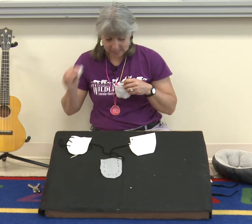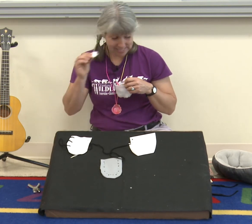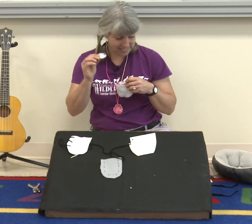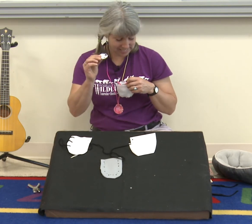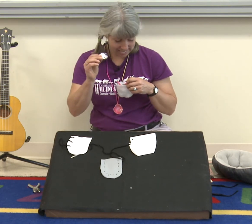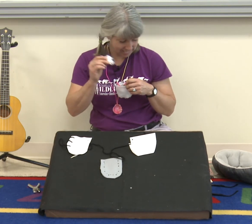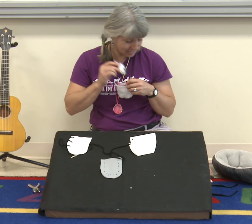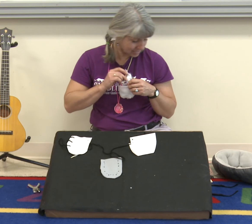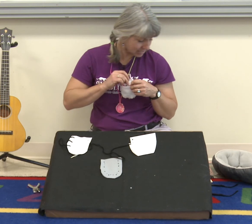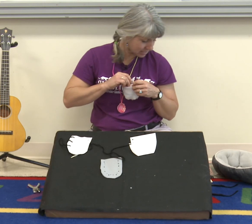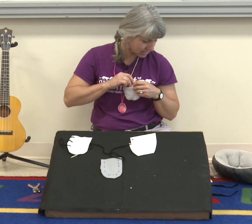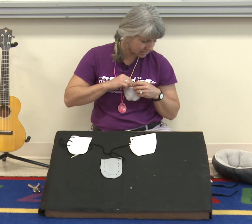6.